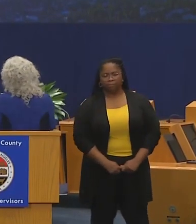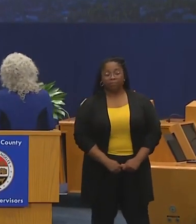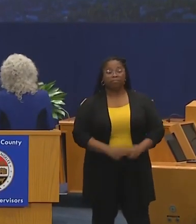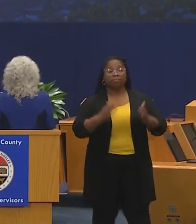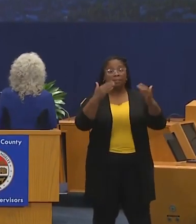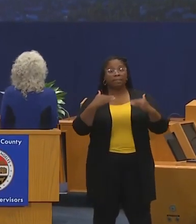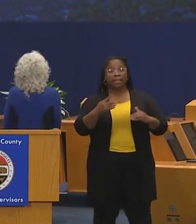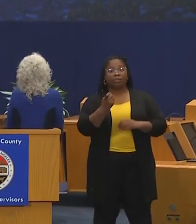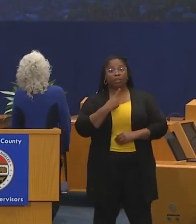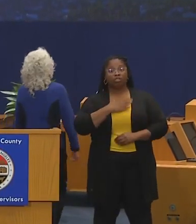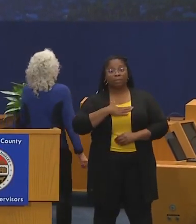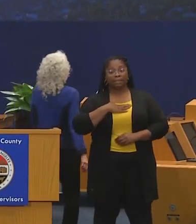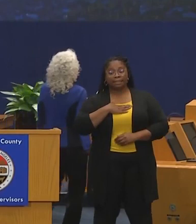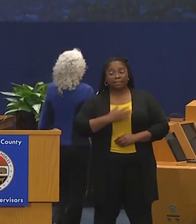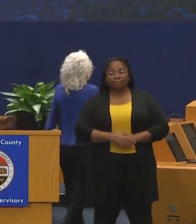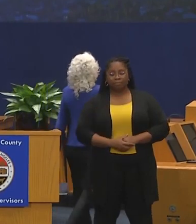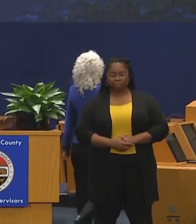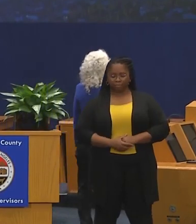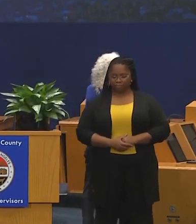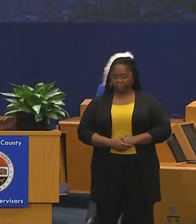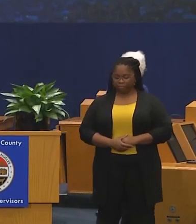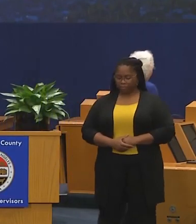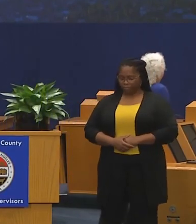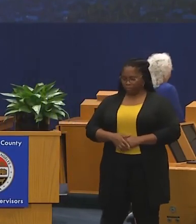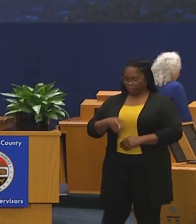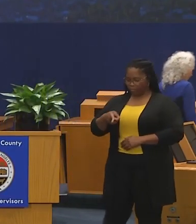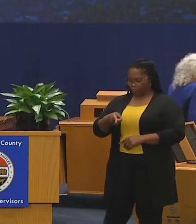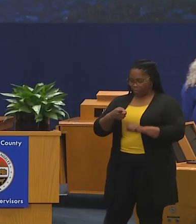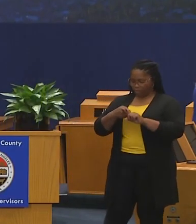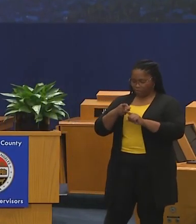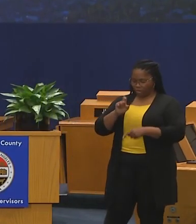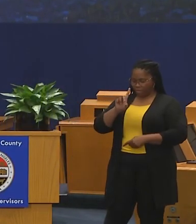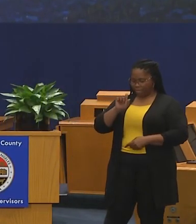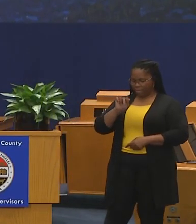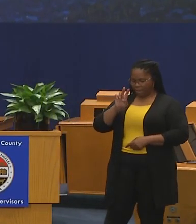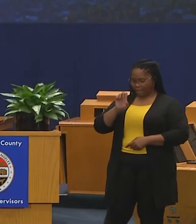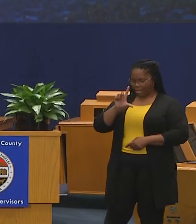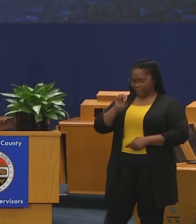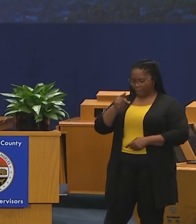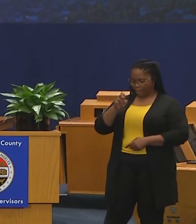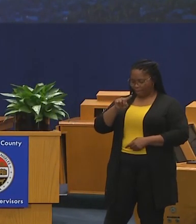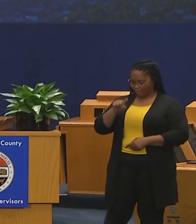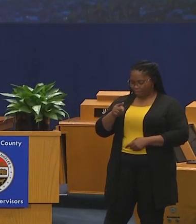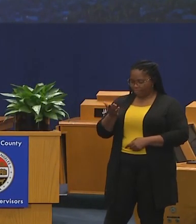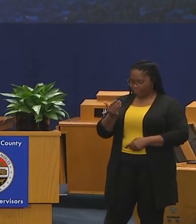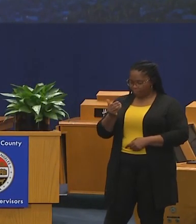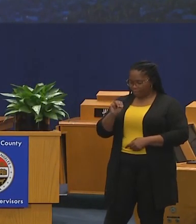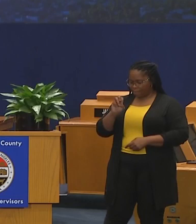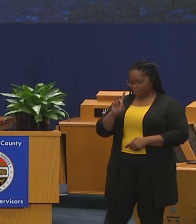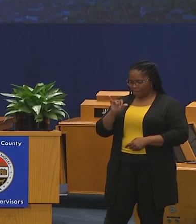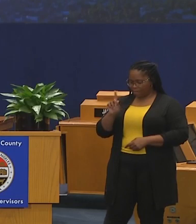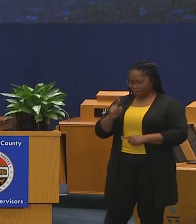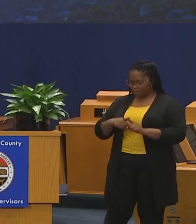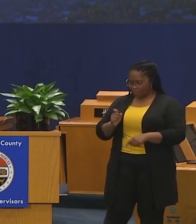Next question, please. Comes from the line of Dave Lopez. Please state your media